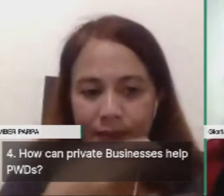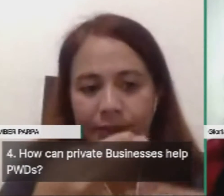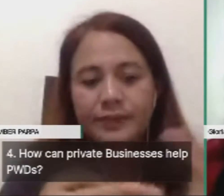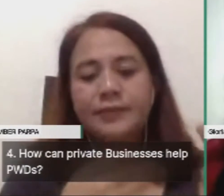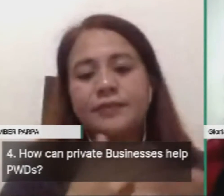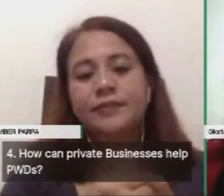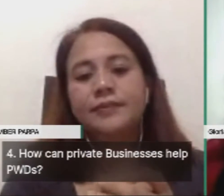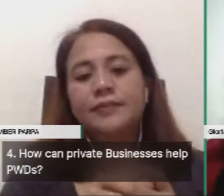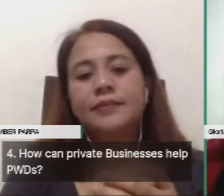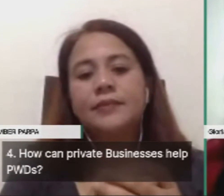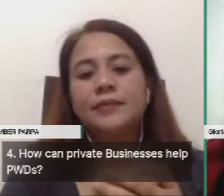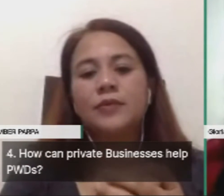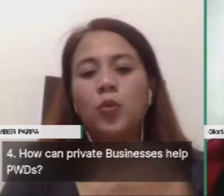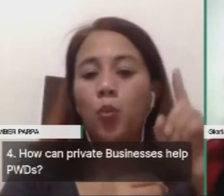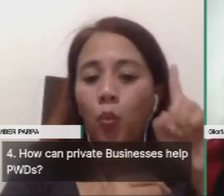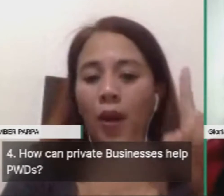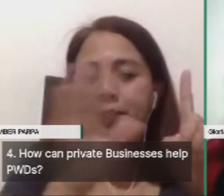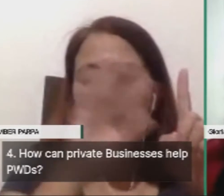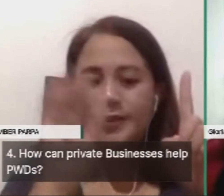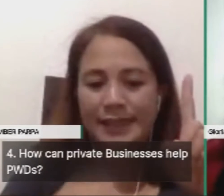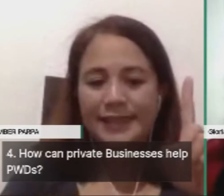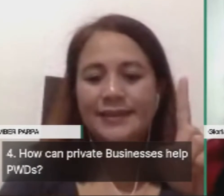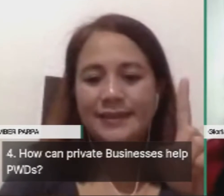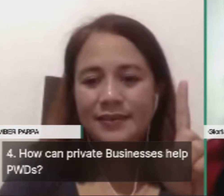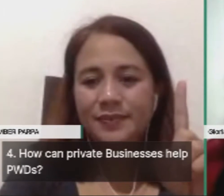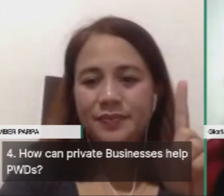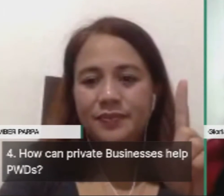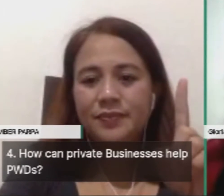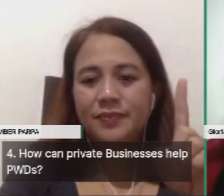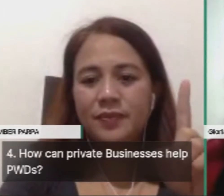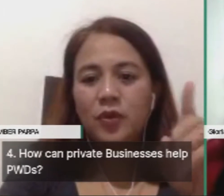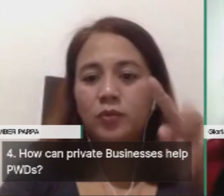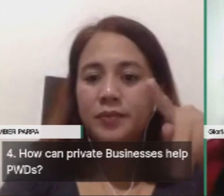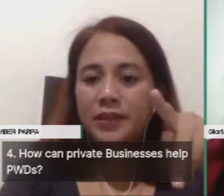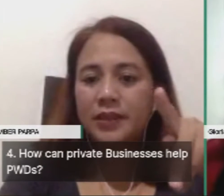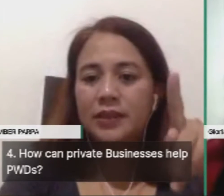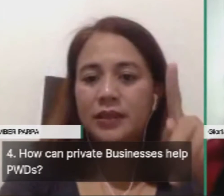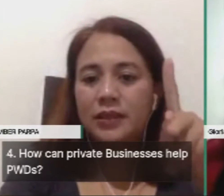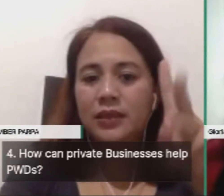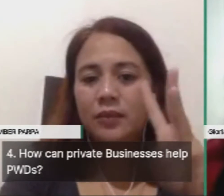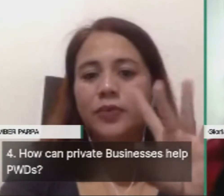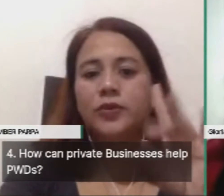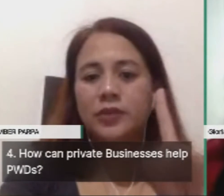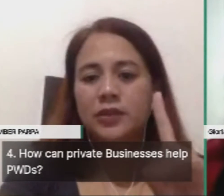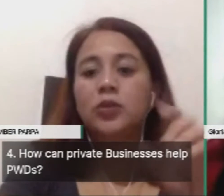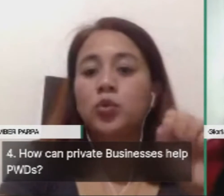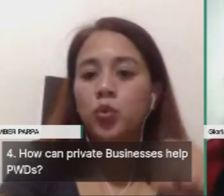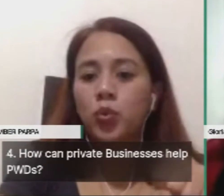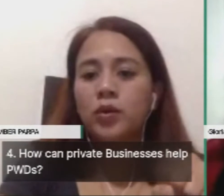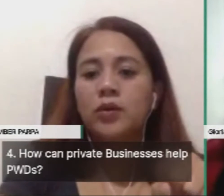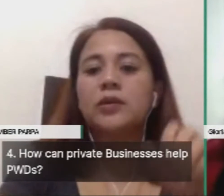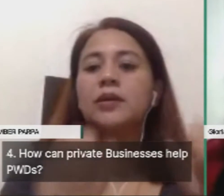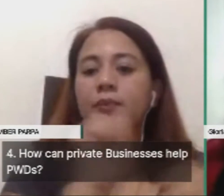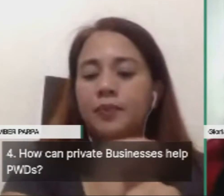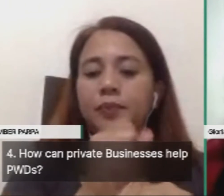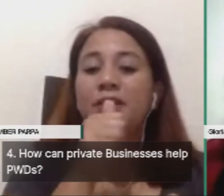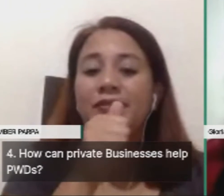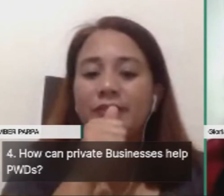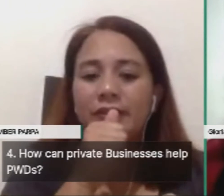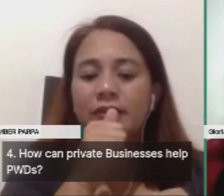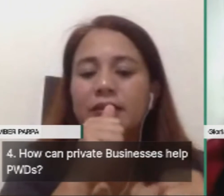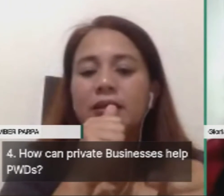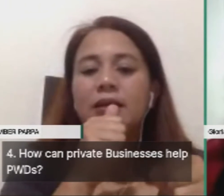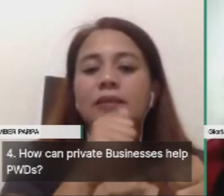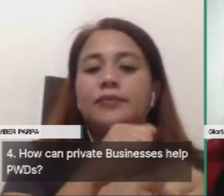at least 1%. 1% of the PWDs to work in a private